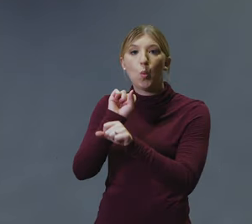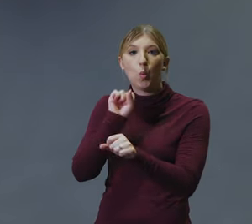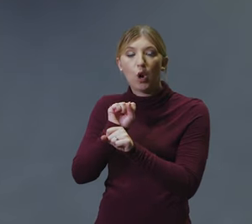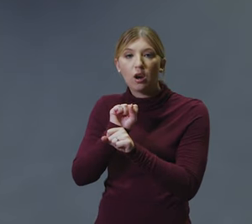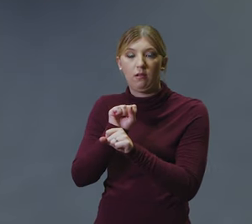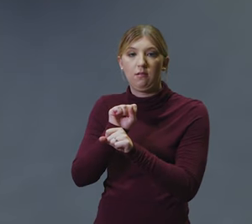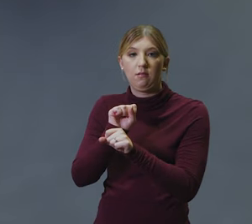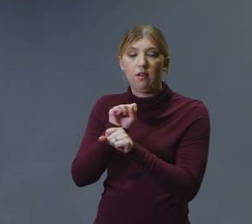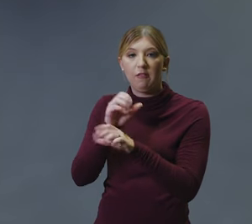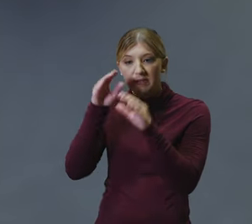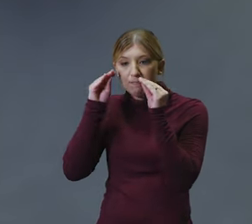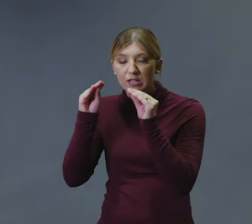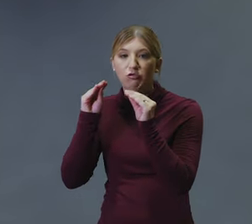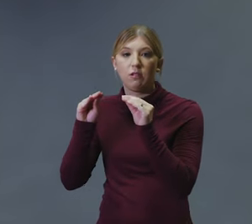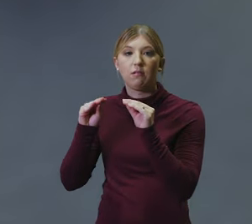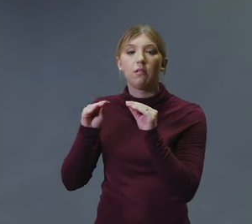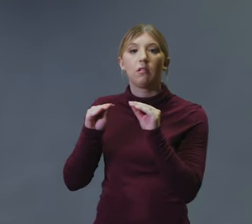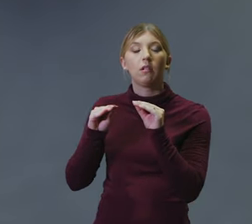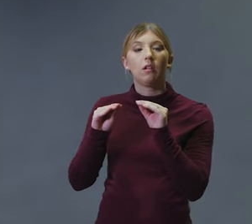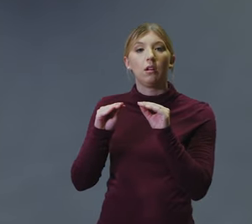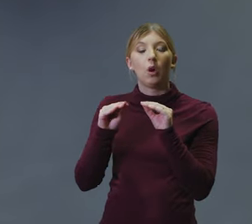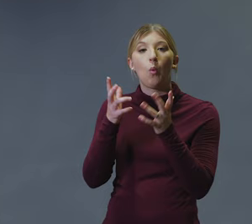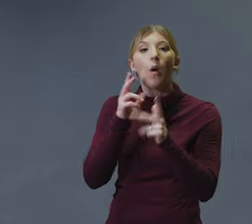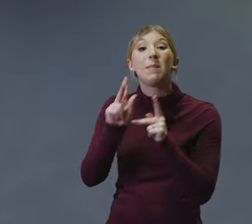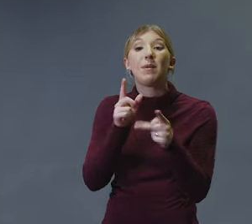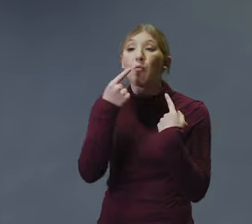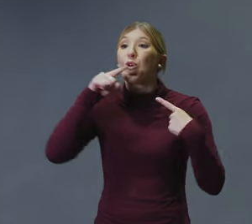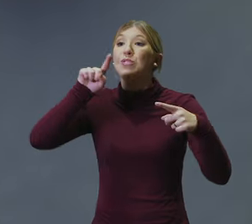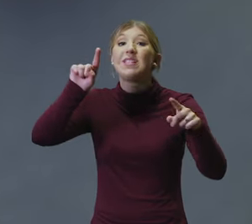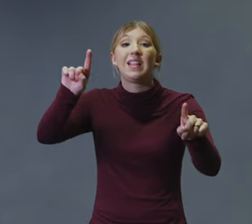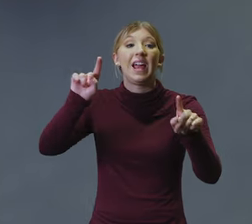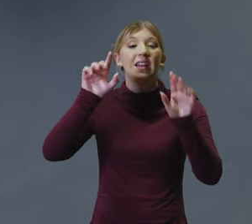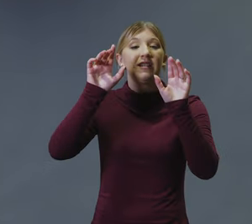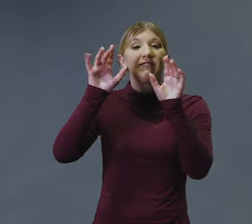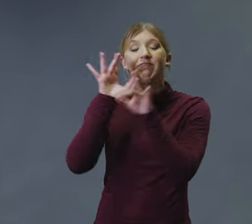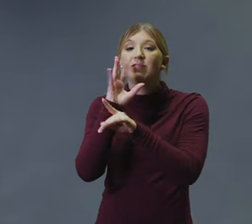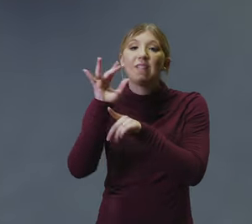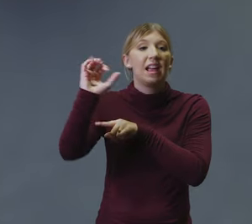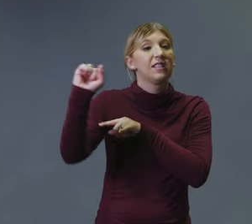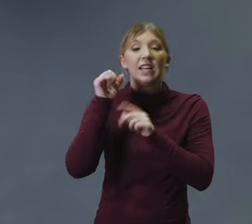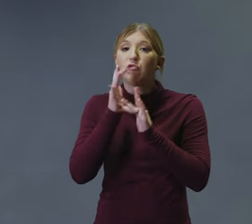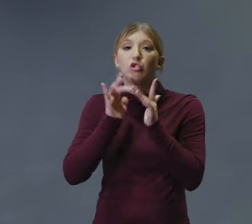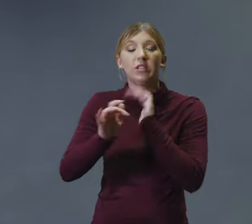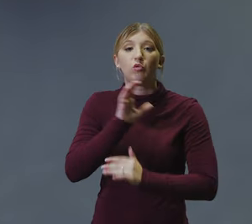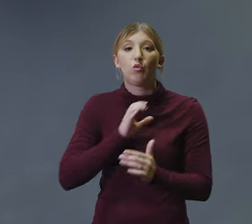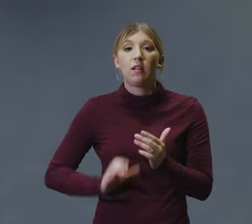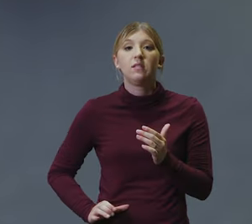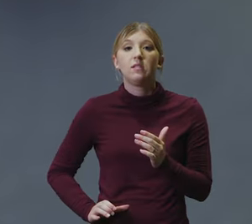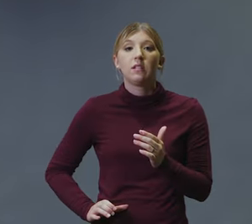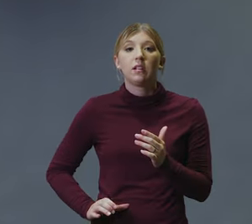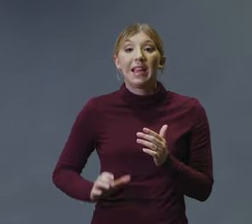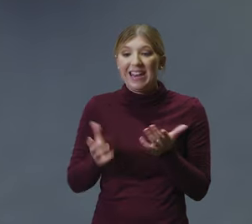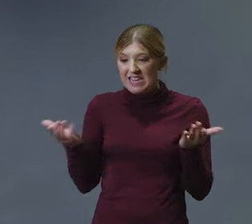ministry. Because as I said last week, we want to be a people that proclaim the excellencies of Christ Jesus. And it's here in